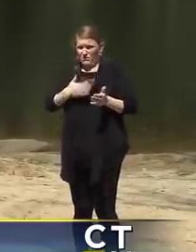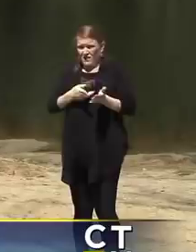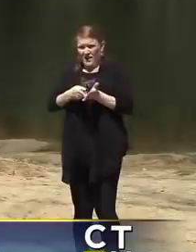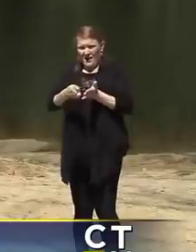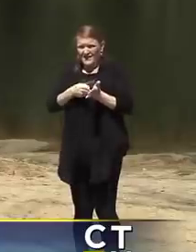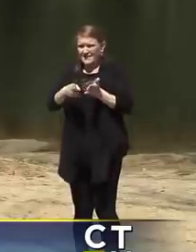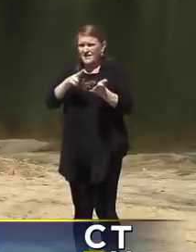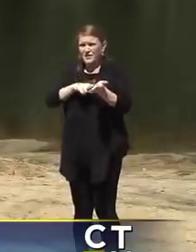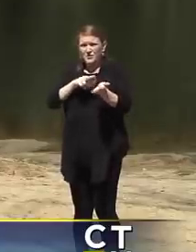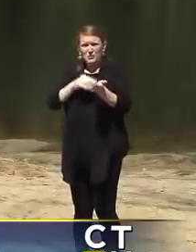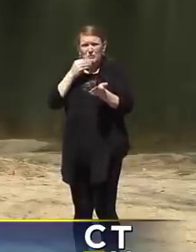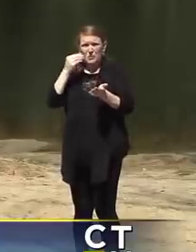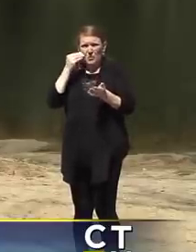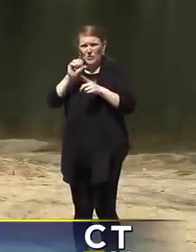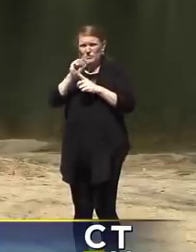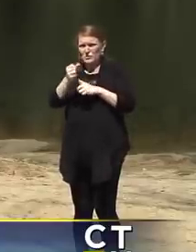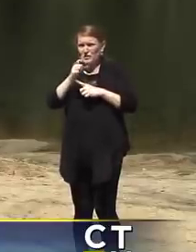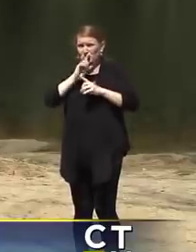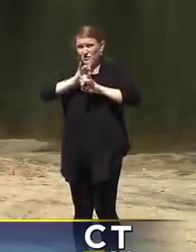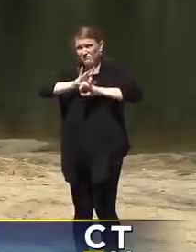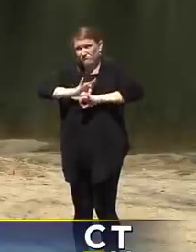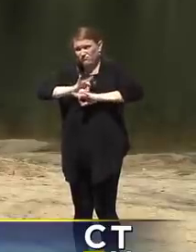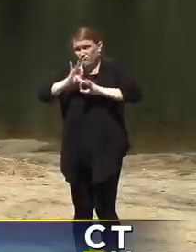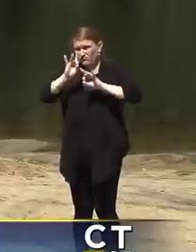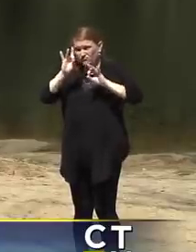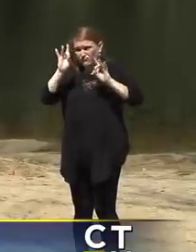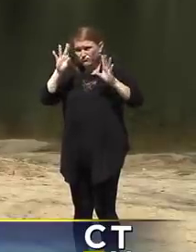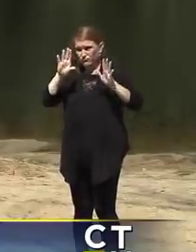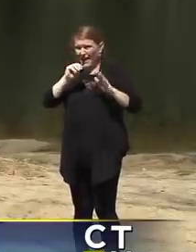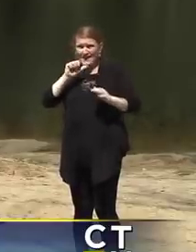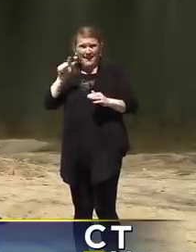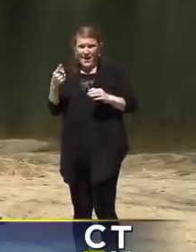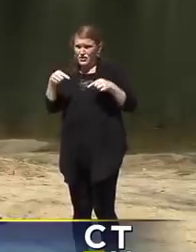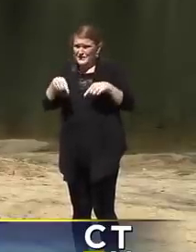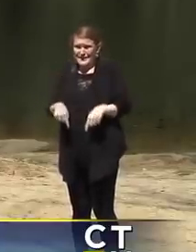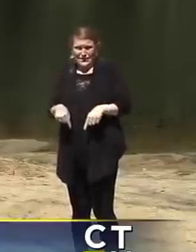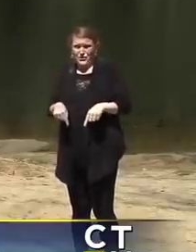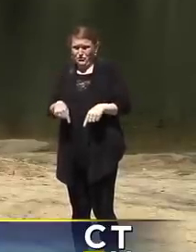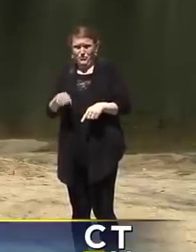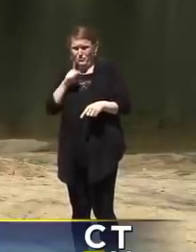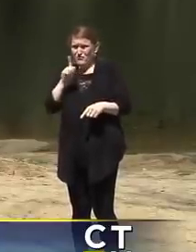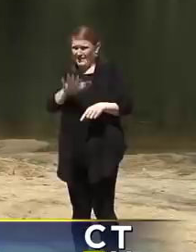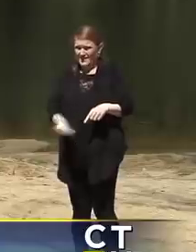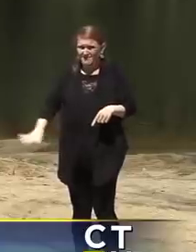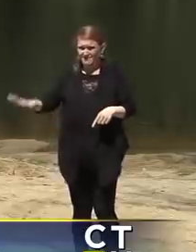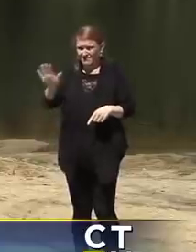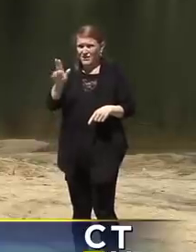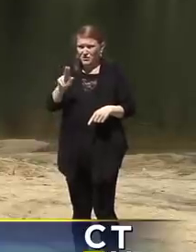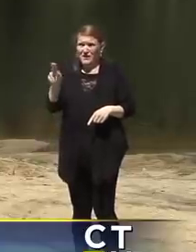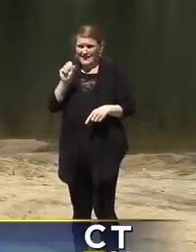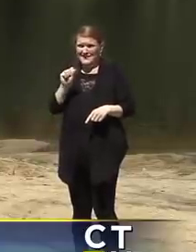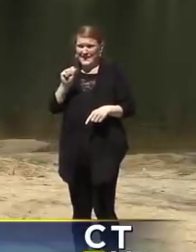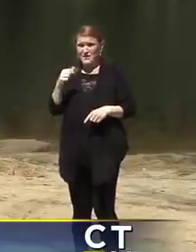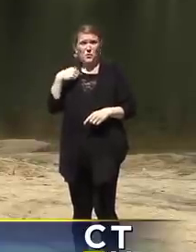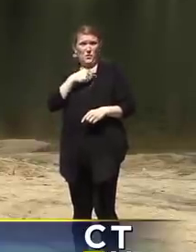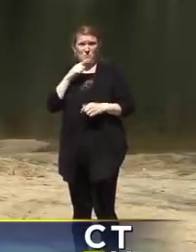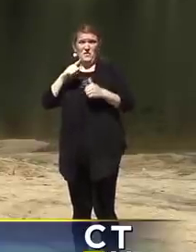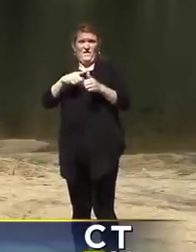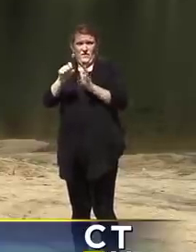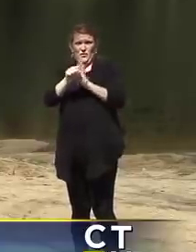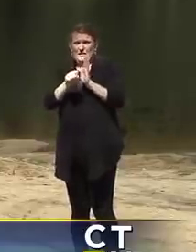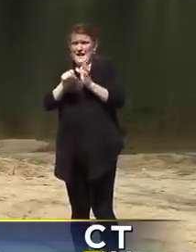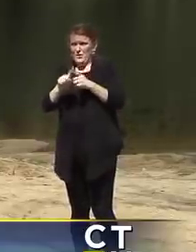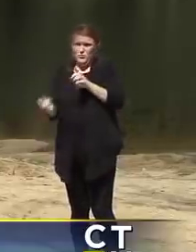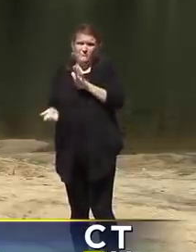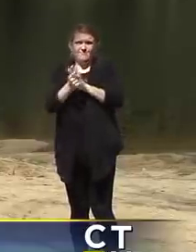across the country. We were the first to say no visitors, and we took a lot of heat about that. If I had done that earlier, would